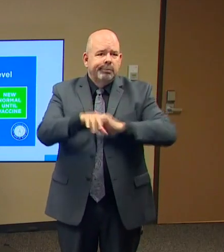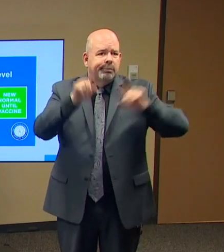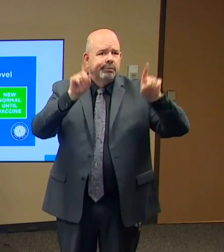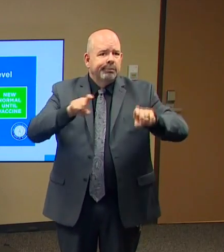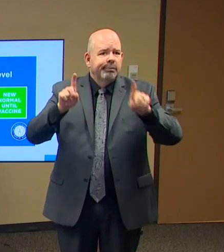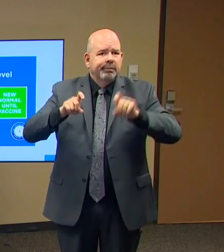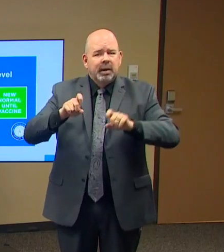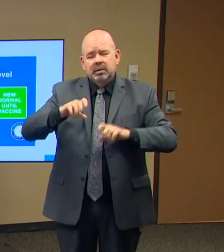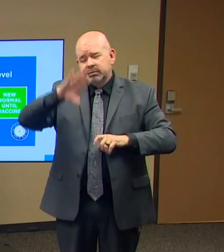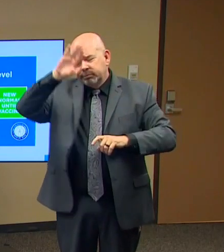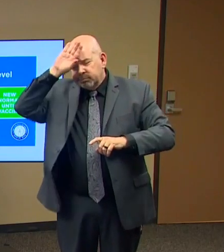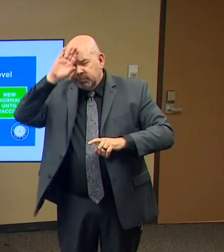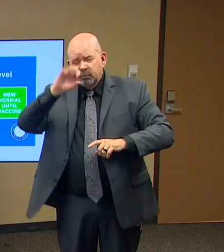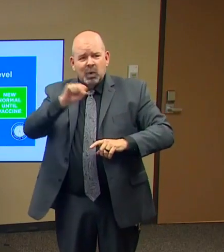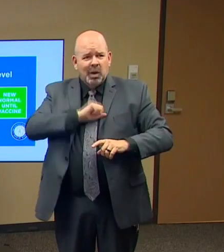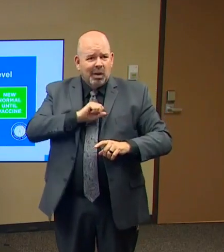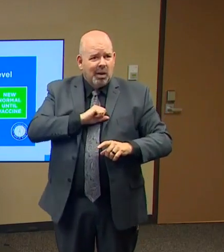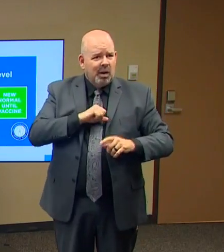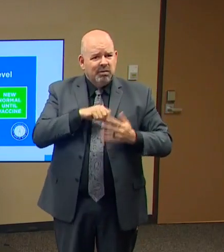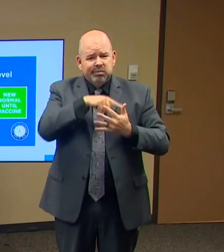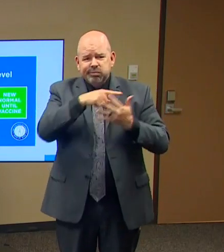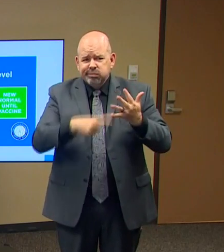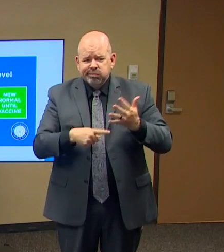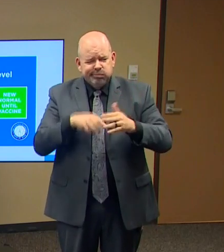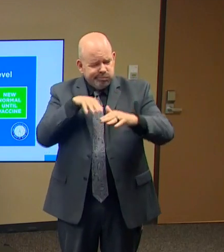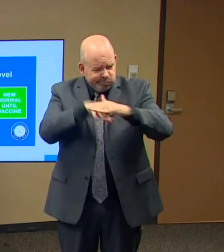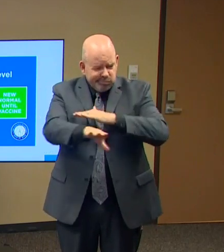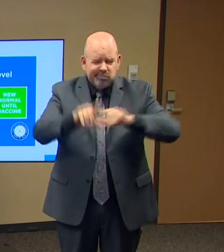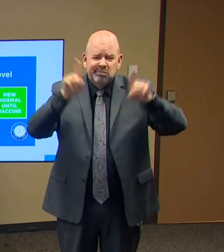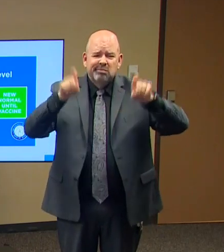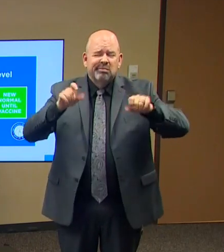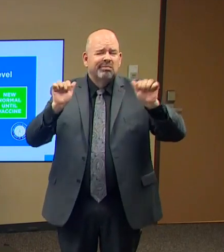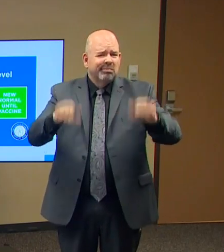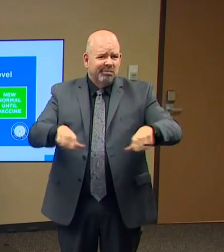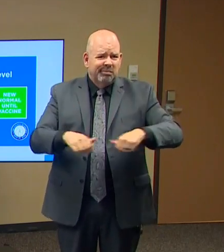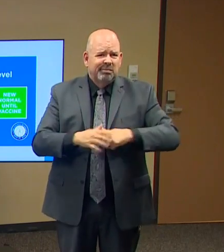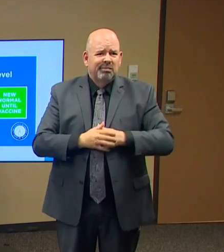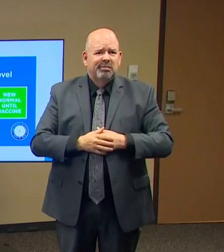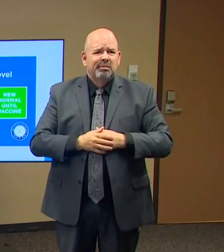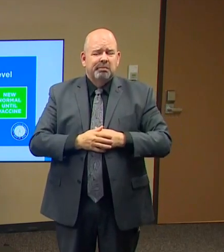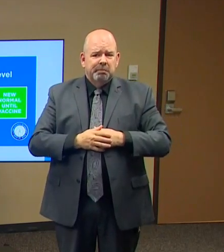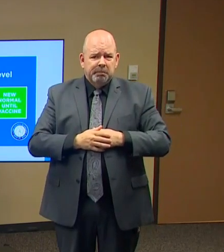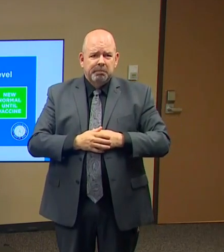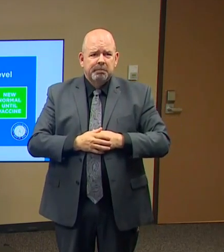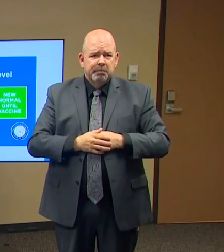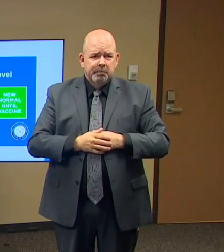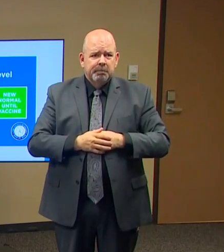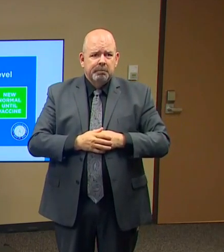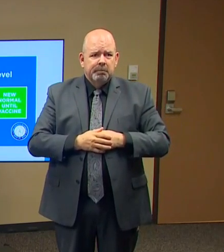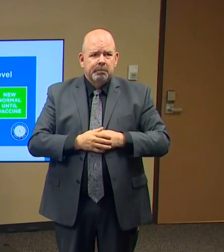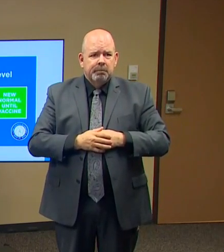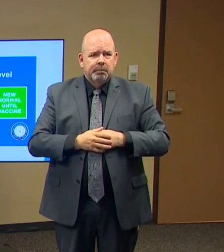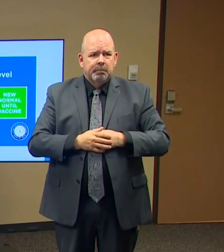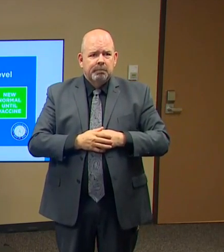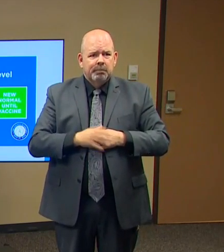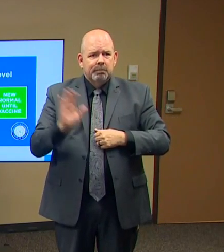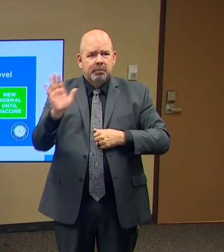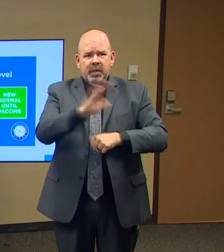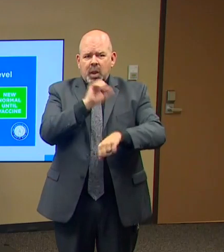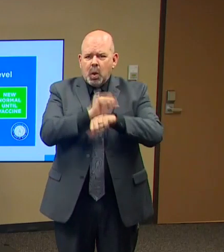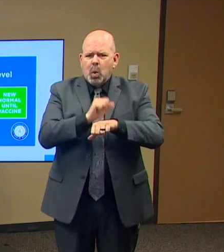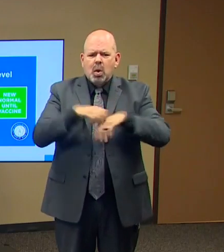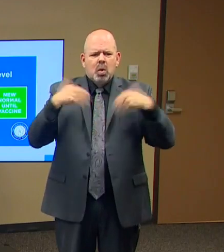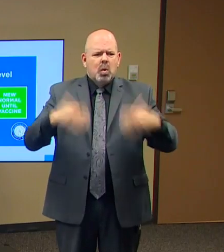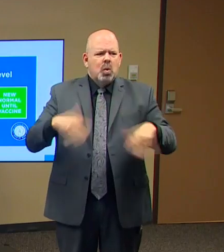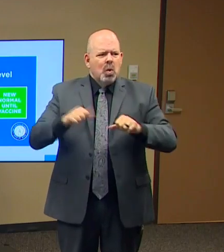we want our officers tested. They're doing brave work out there. They're putting their lives